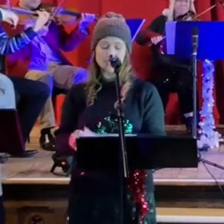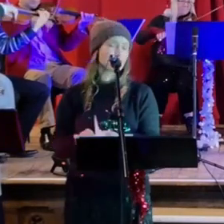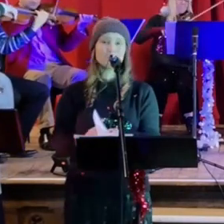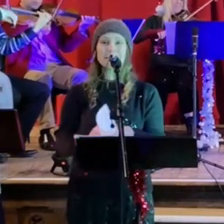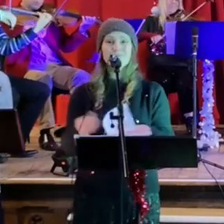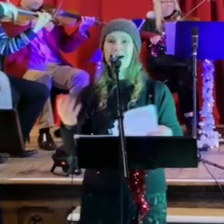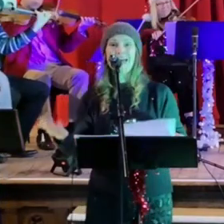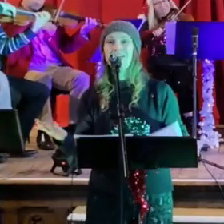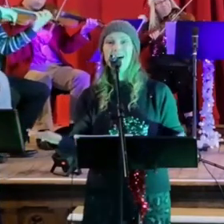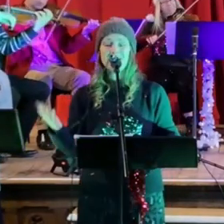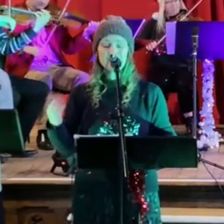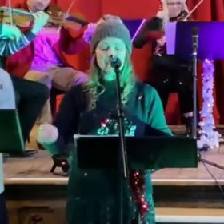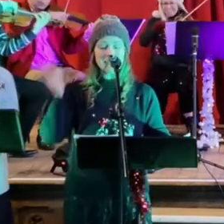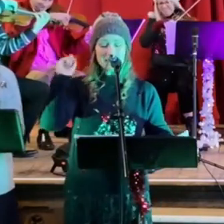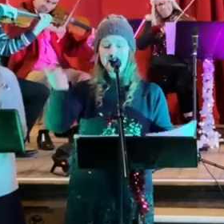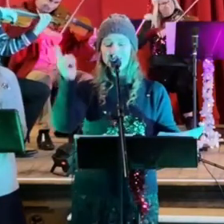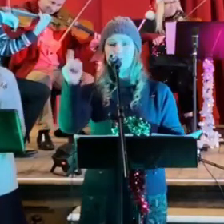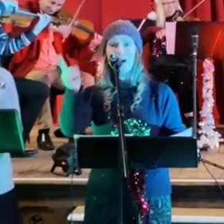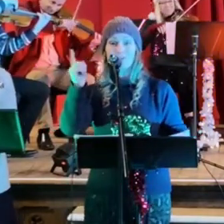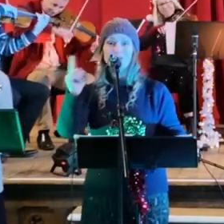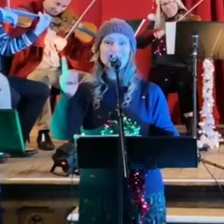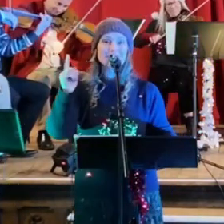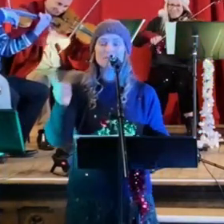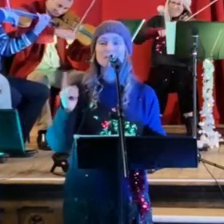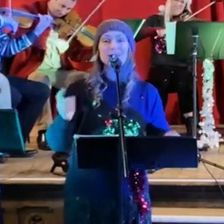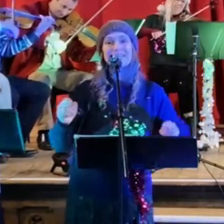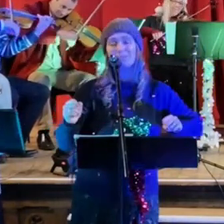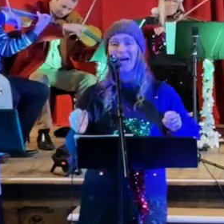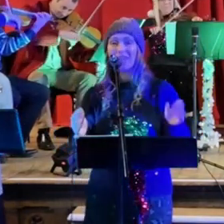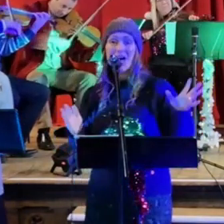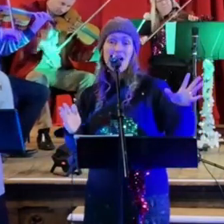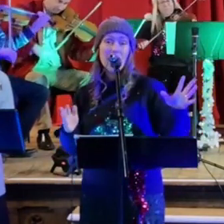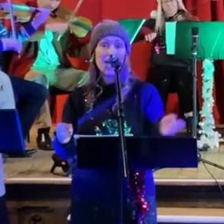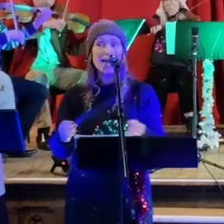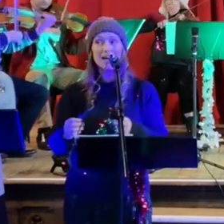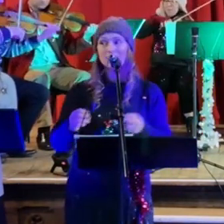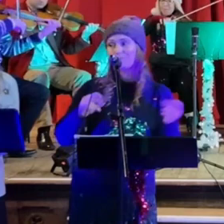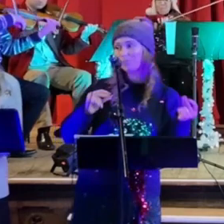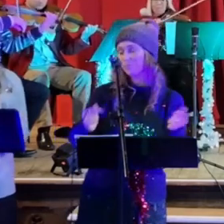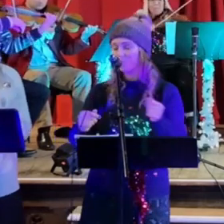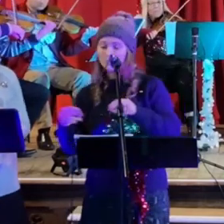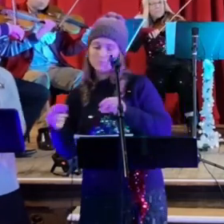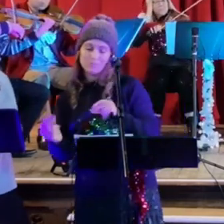to me, my love. That's what Christmas means, my love.